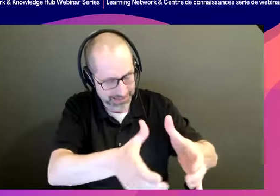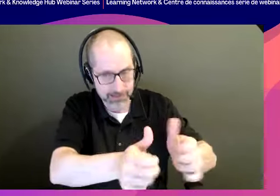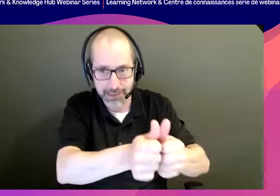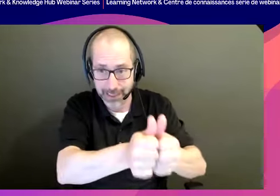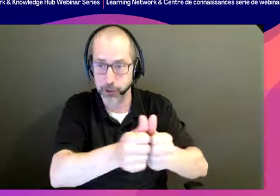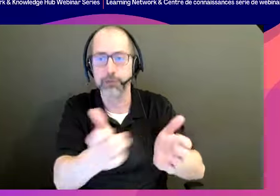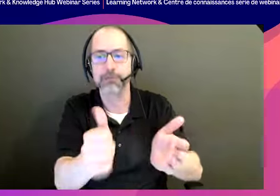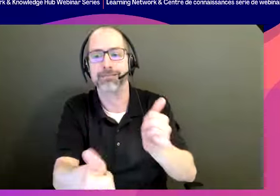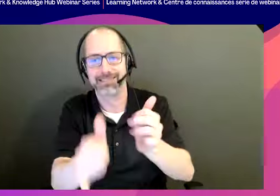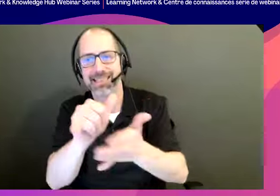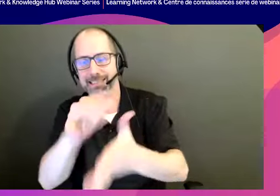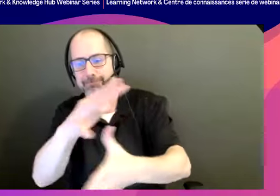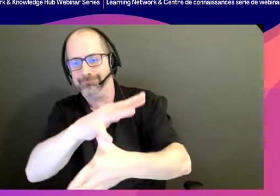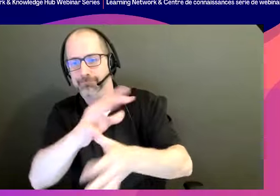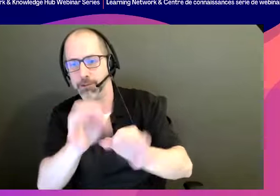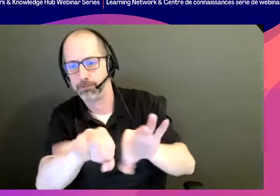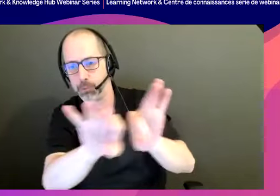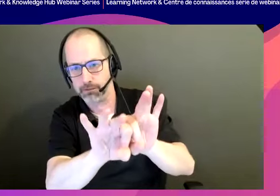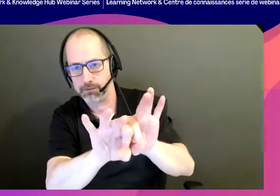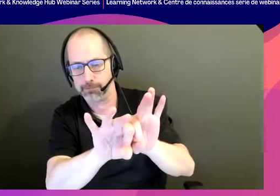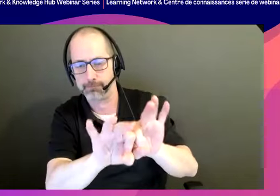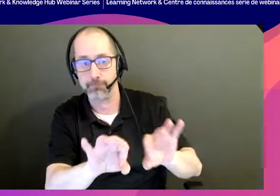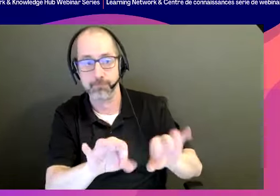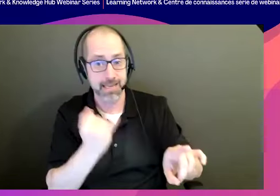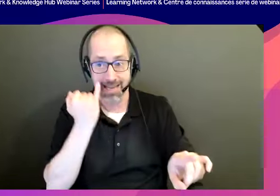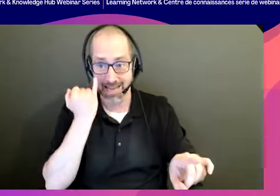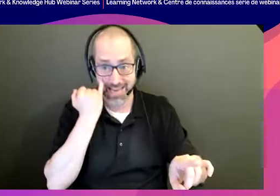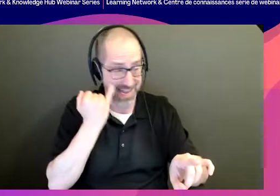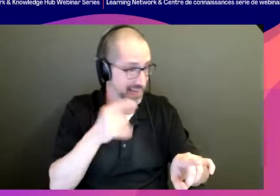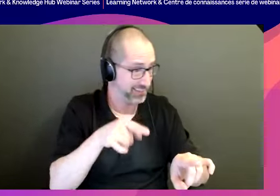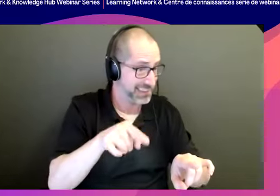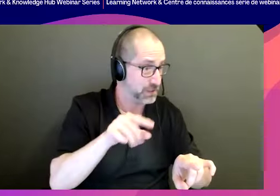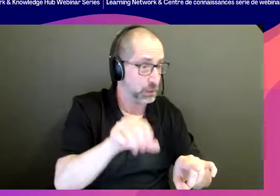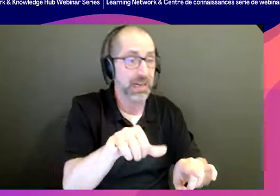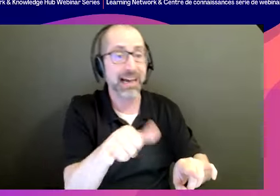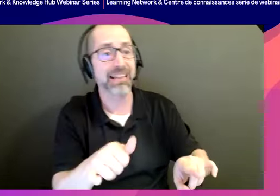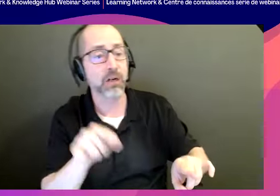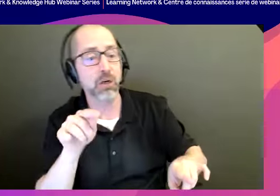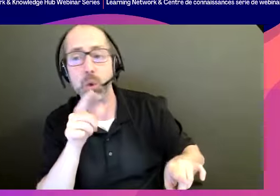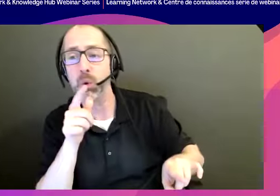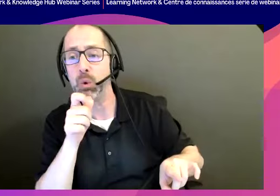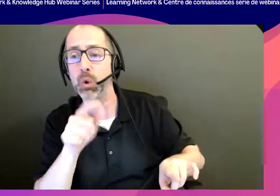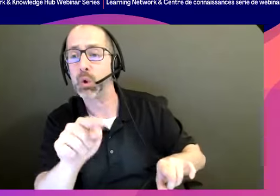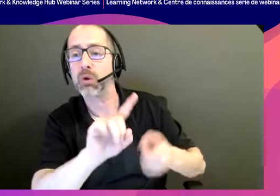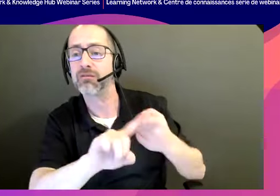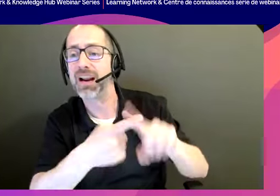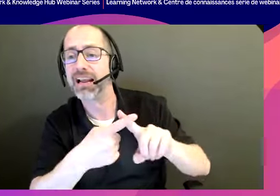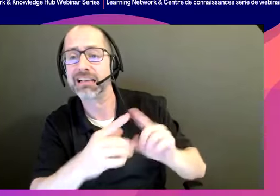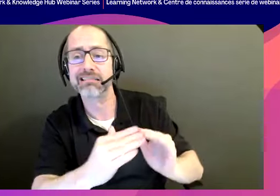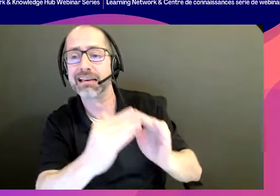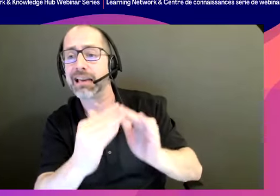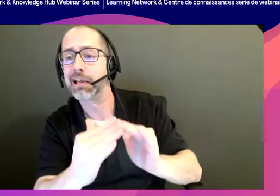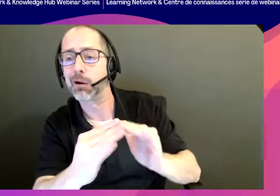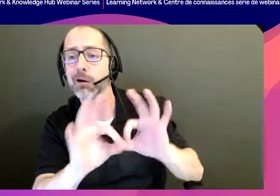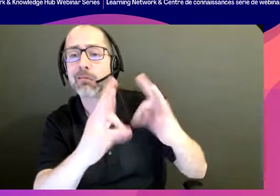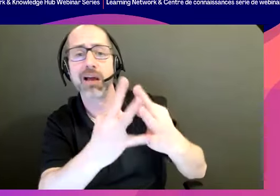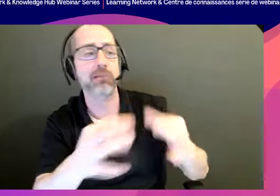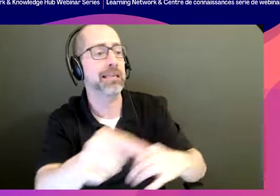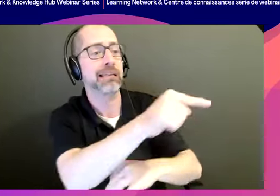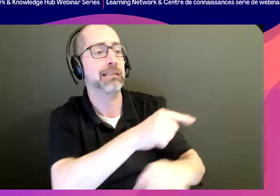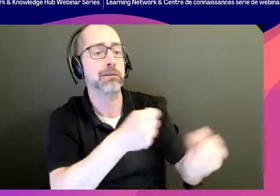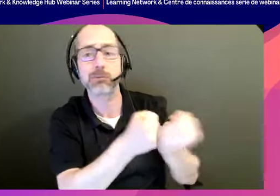If there's not someone the family can call for support, as Carrie was saying, maybe a neighbor or family,